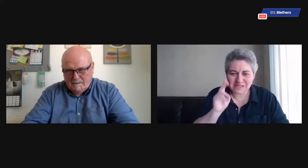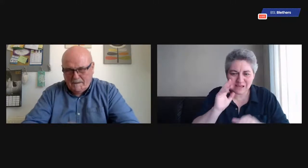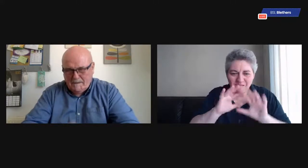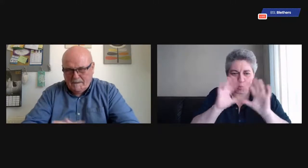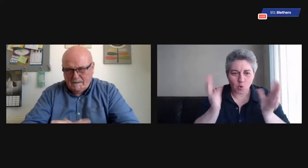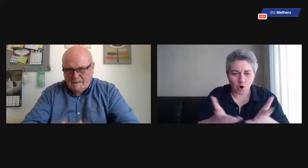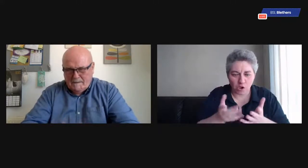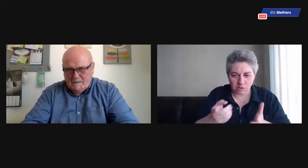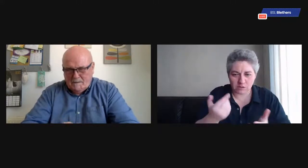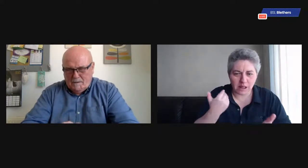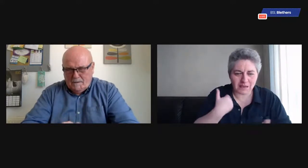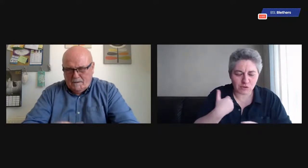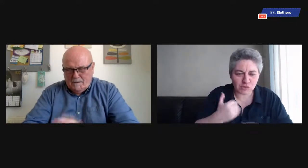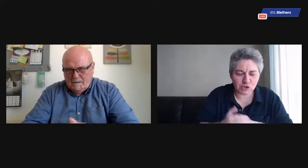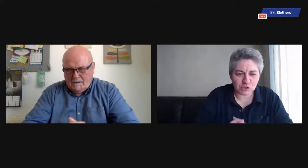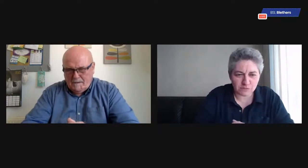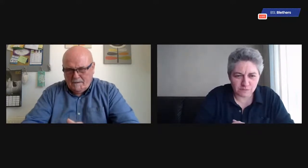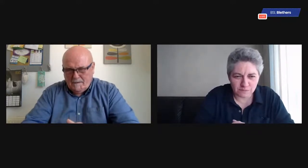be.